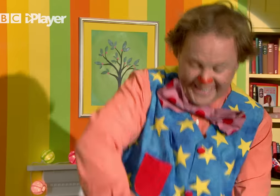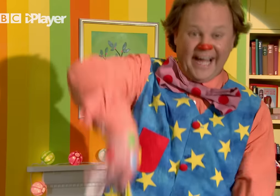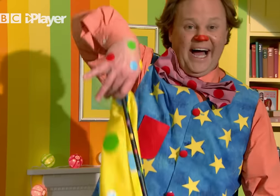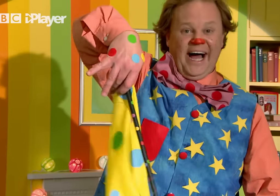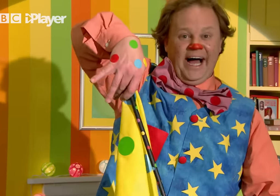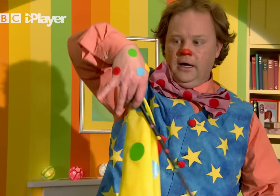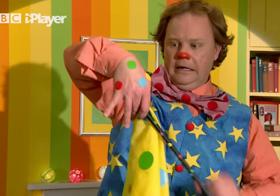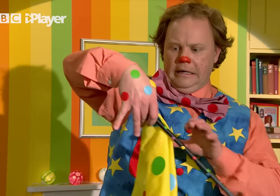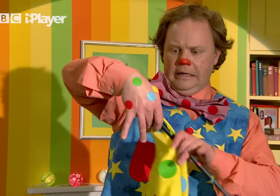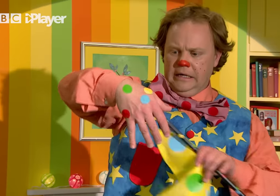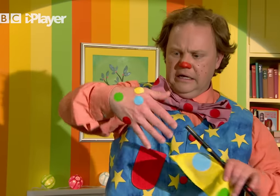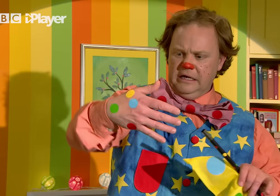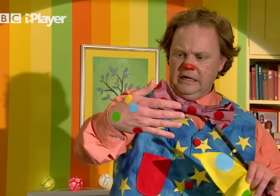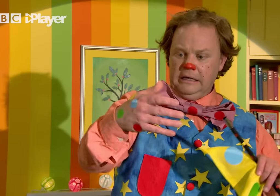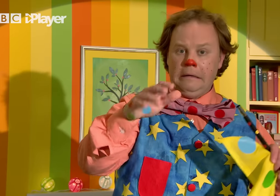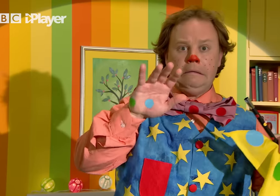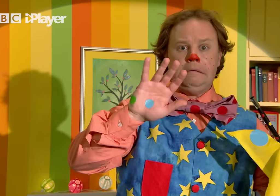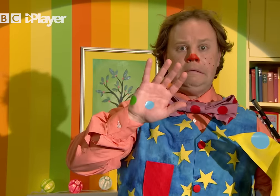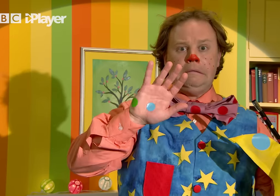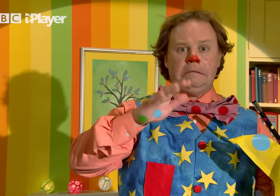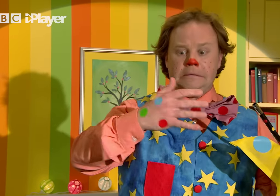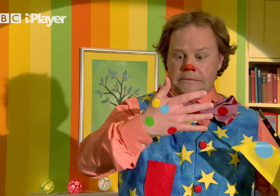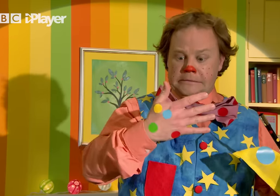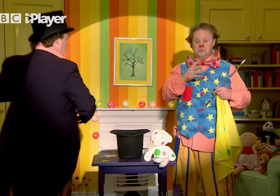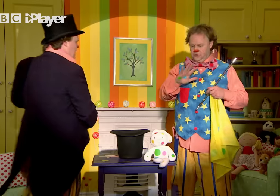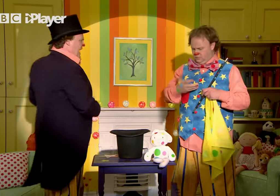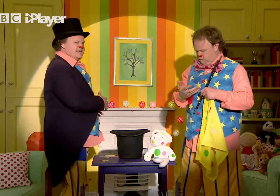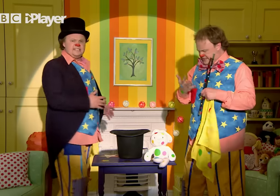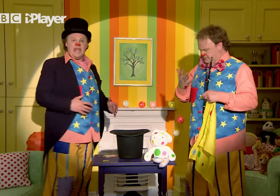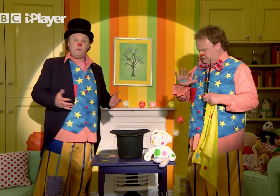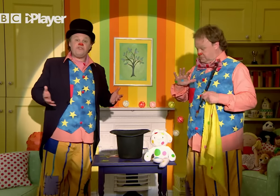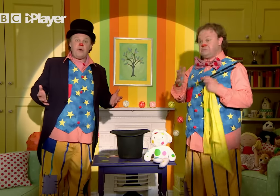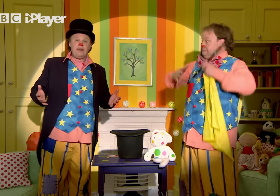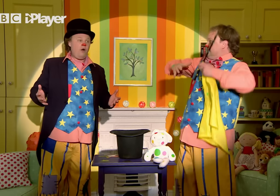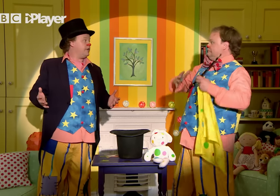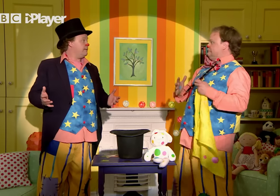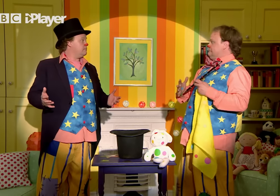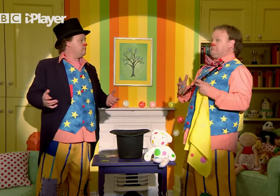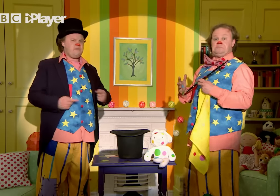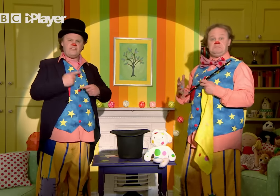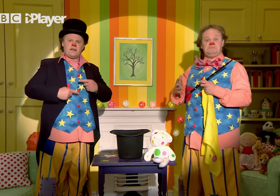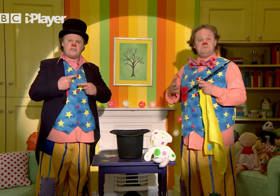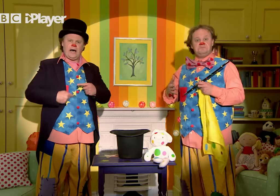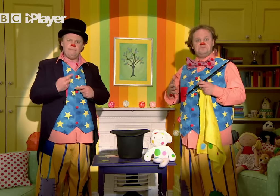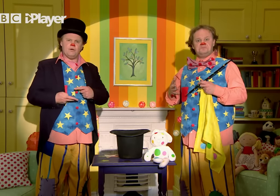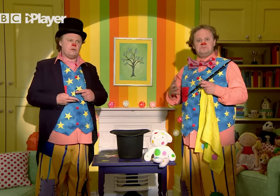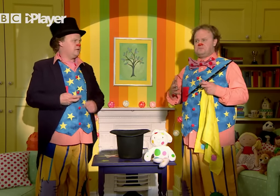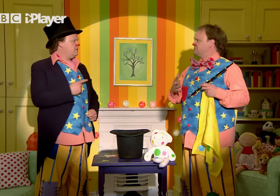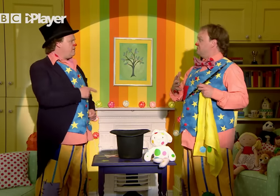Ta-da! Oh dear, your hand is spotty. Say, what's going on? Mr. Tumble, are